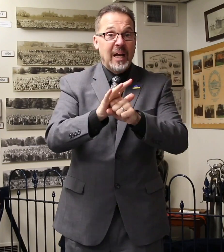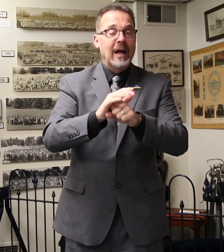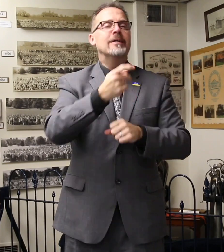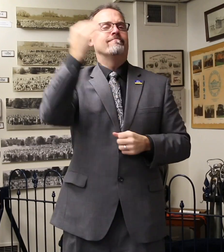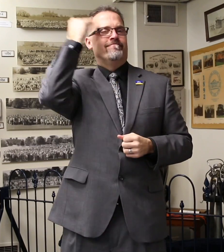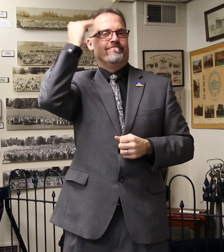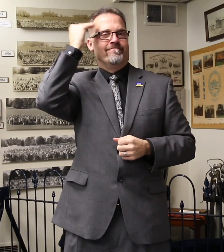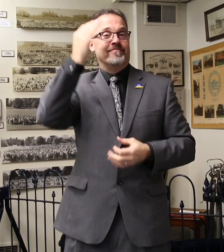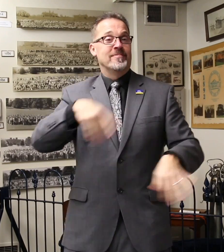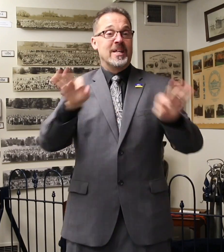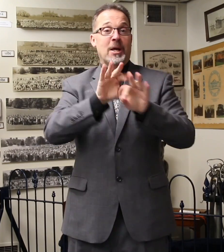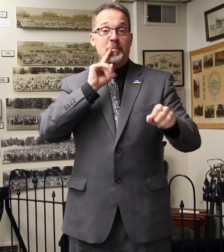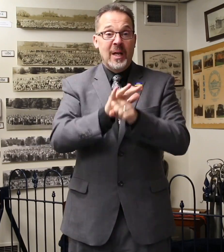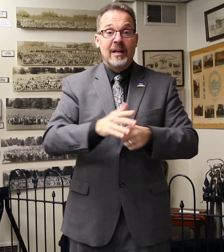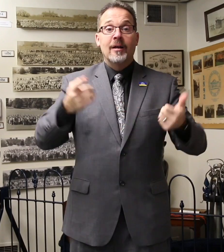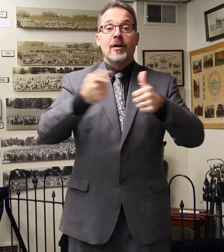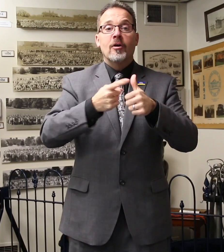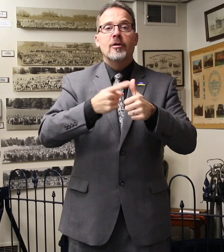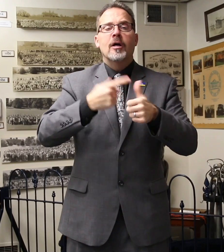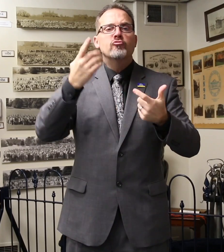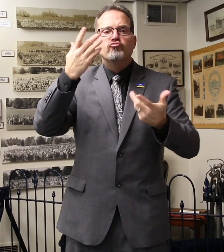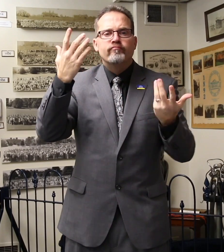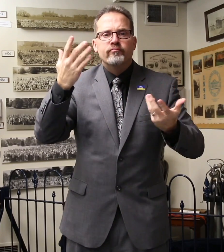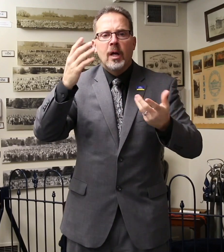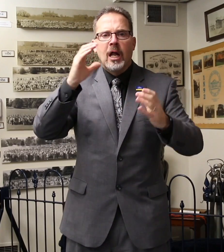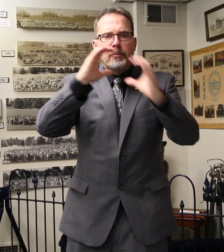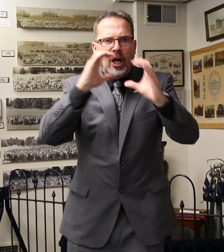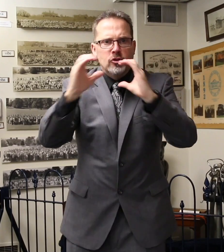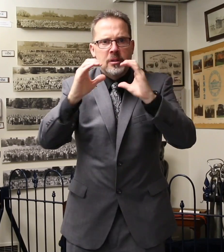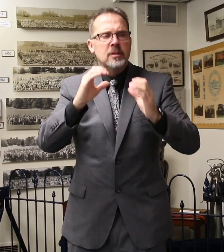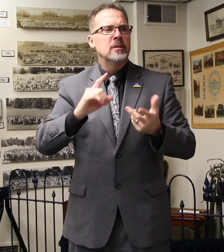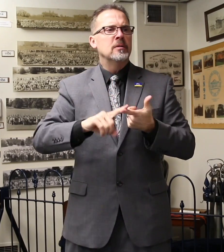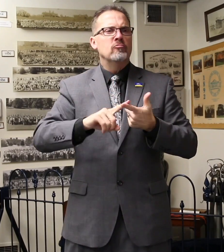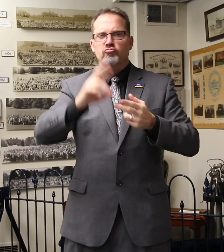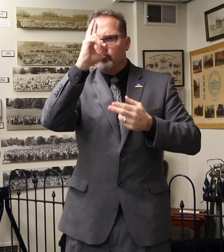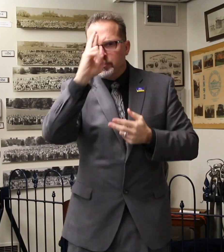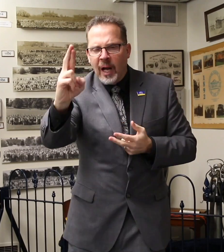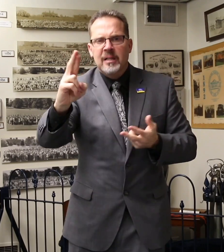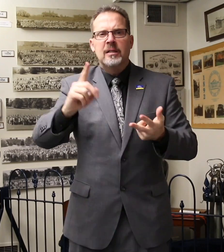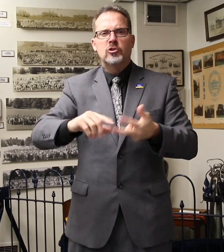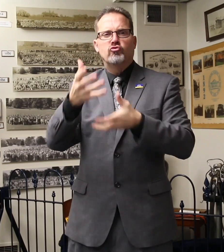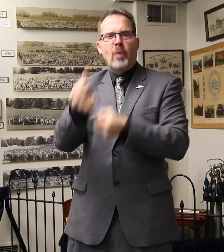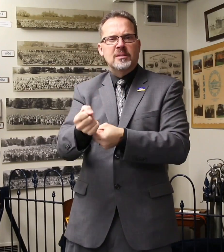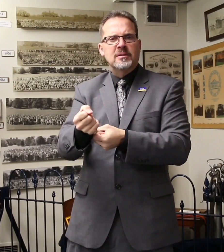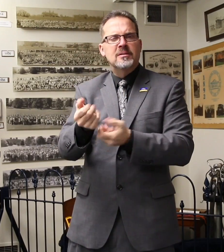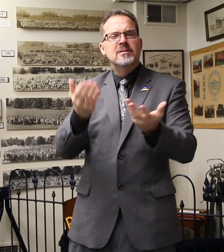from the fall. The second one, commitment, is important because we have a commitment to communication, to respect, and